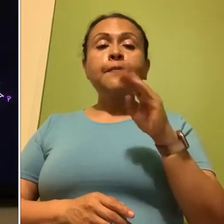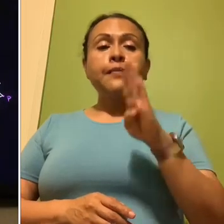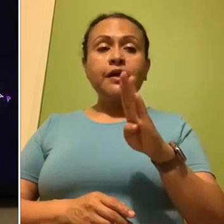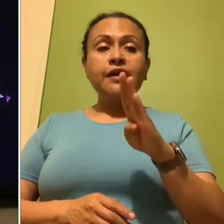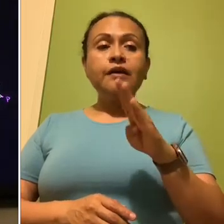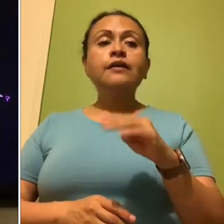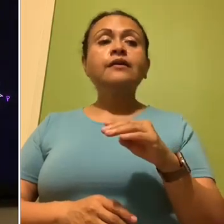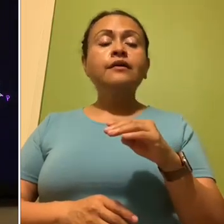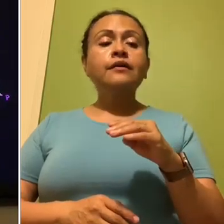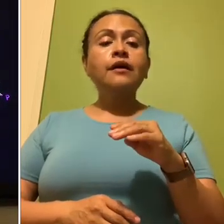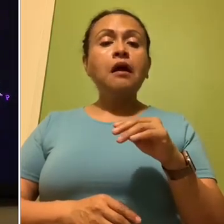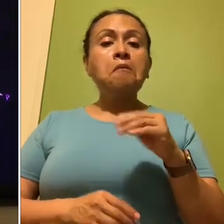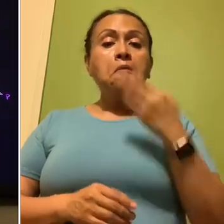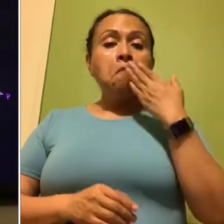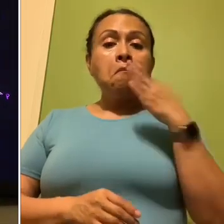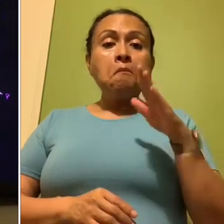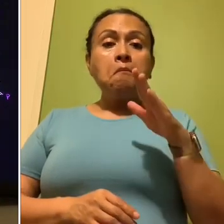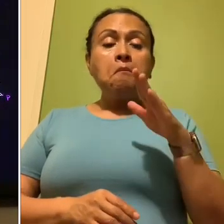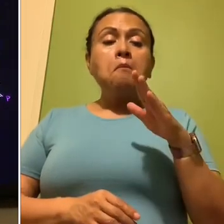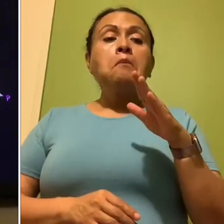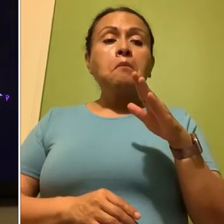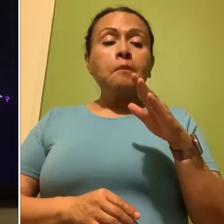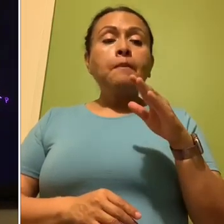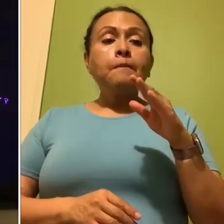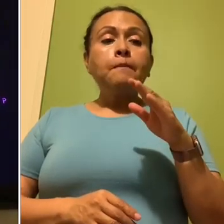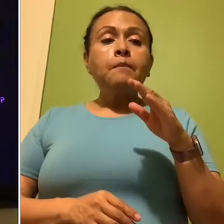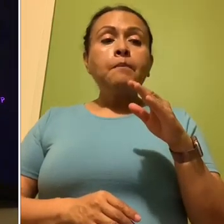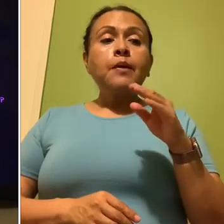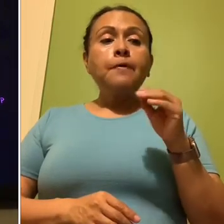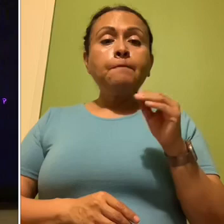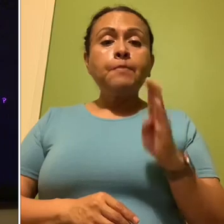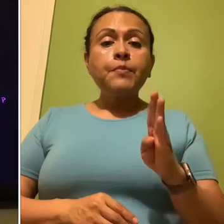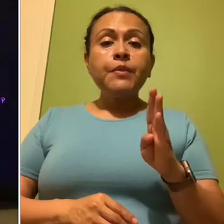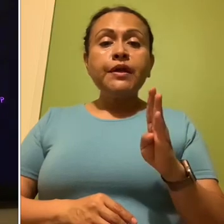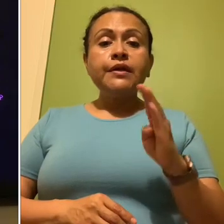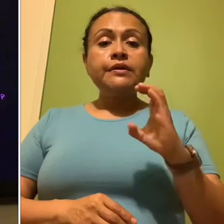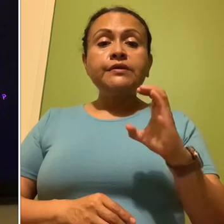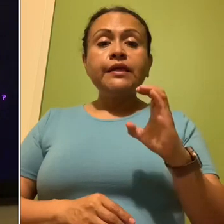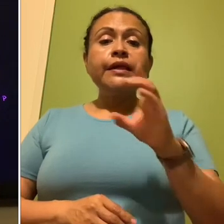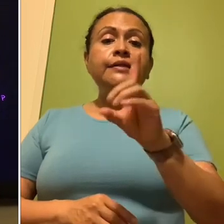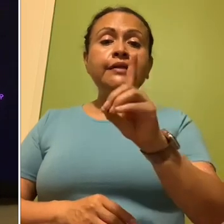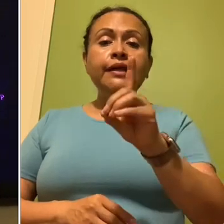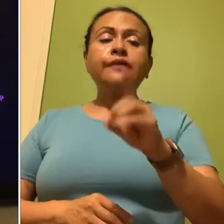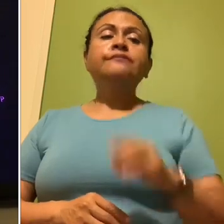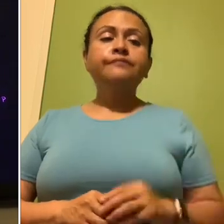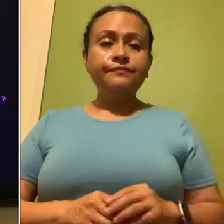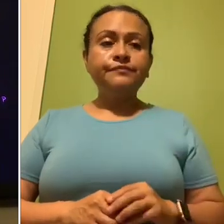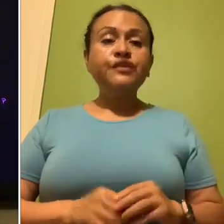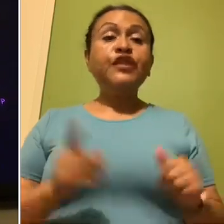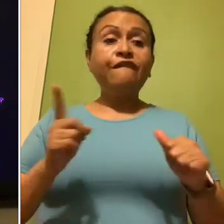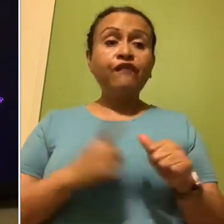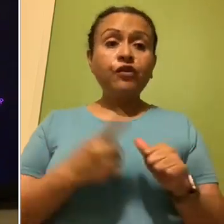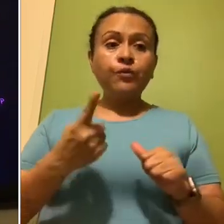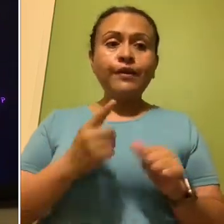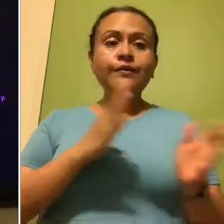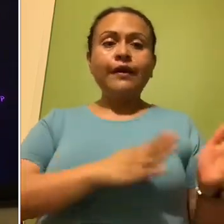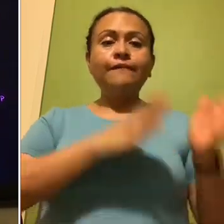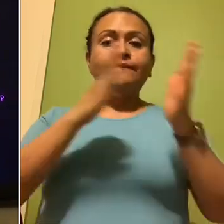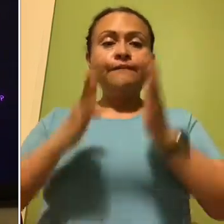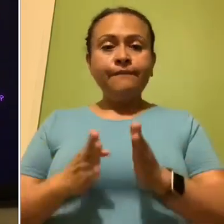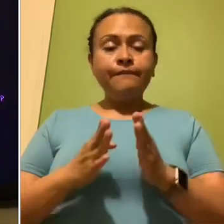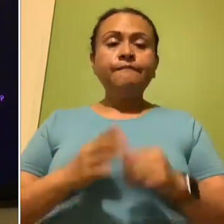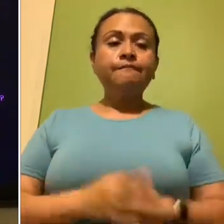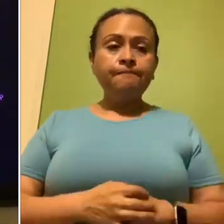go to the white angle C, and then we go to the unlabeled angle right over there, BCD. So we did that first